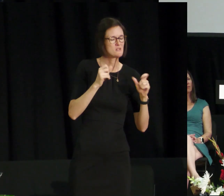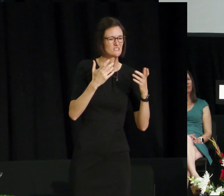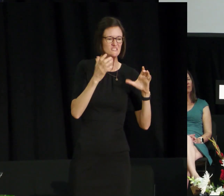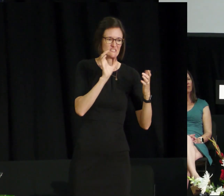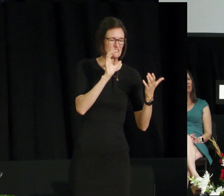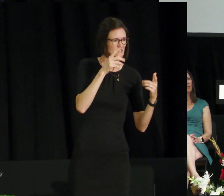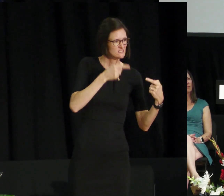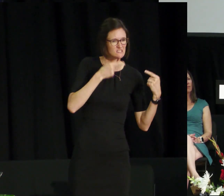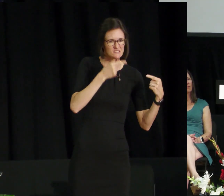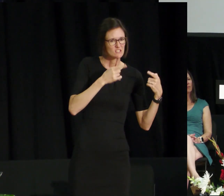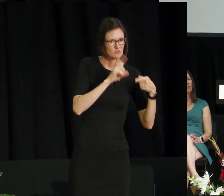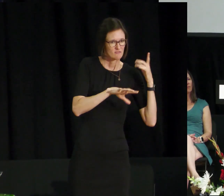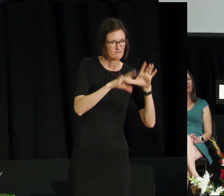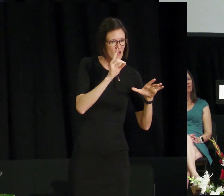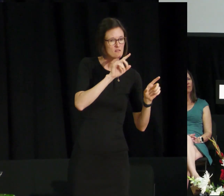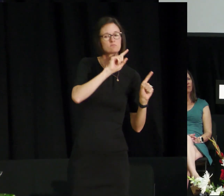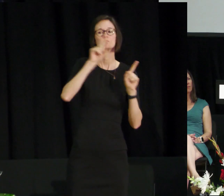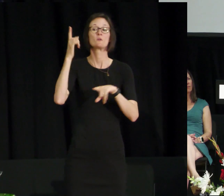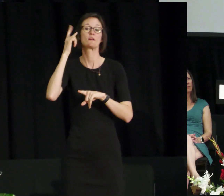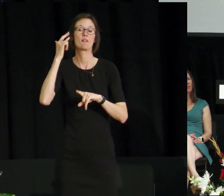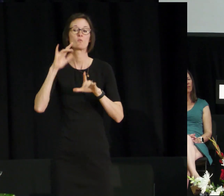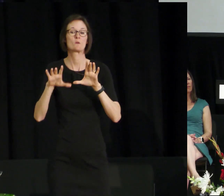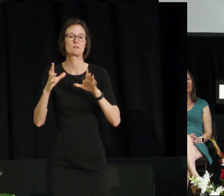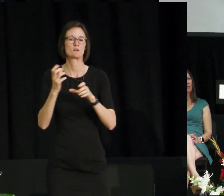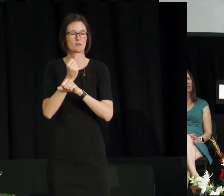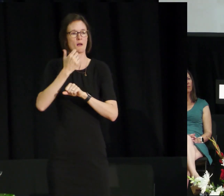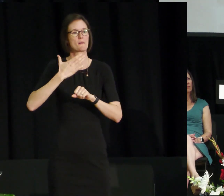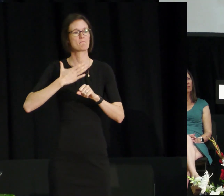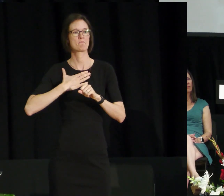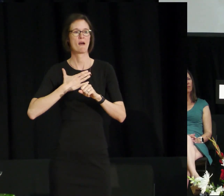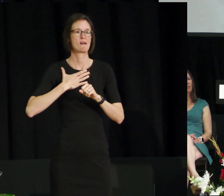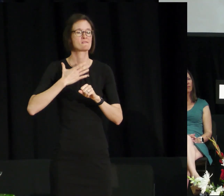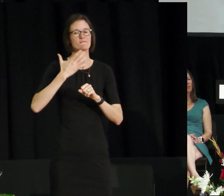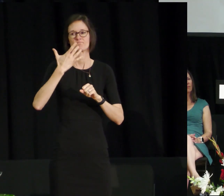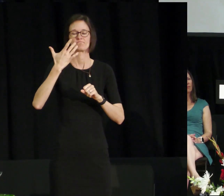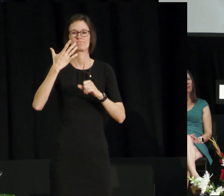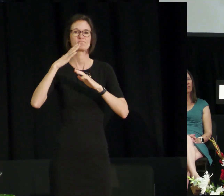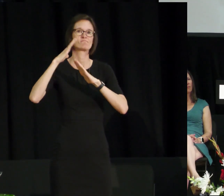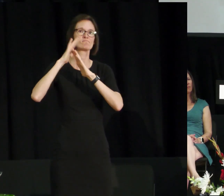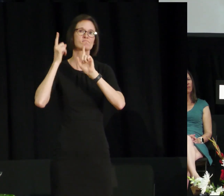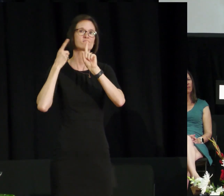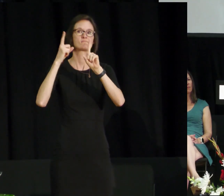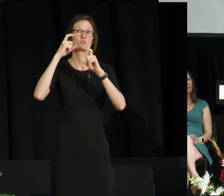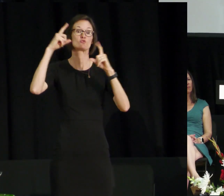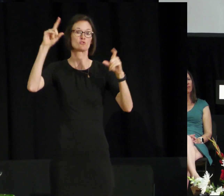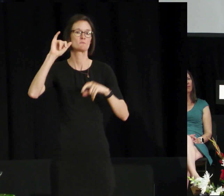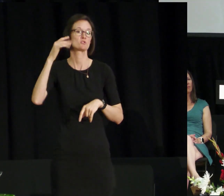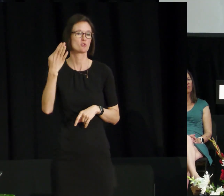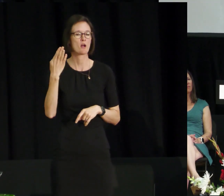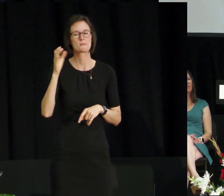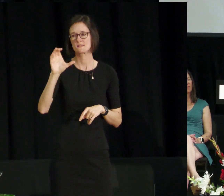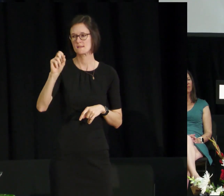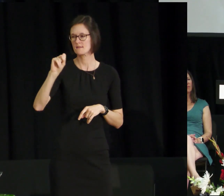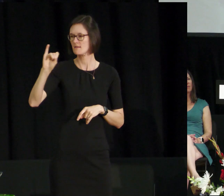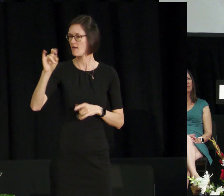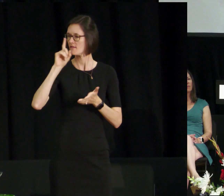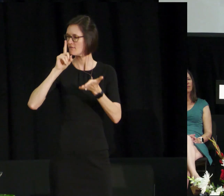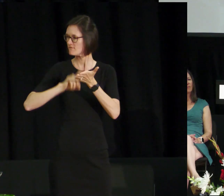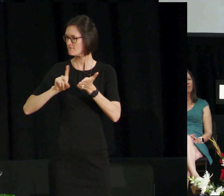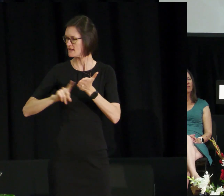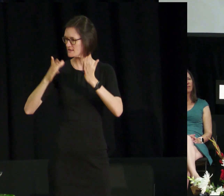my dreams I was a criminal defense investigator CSI, the stuff that people, you know, watch TV about